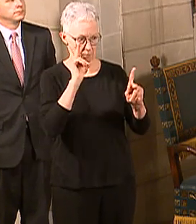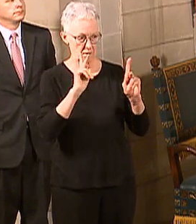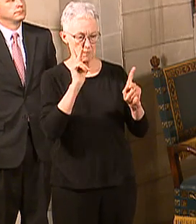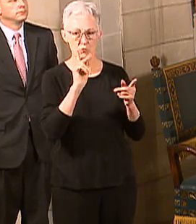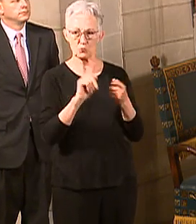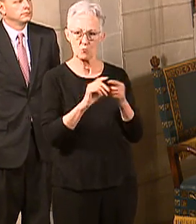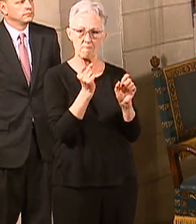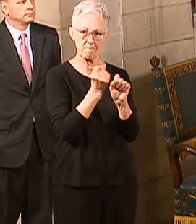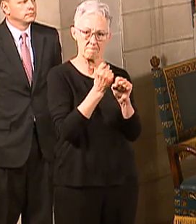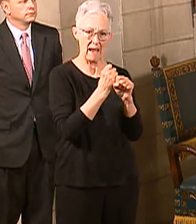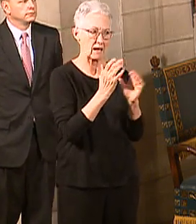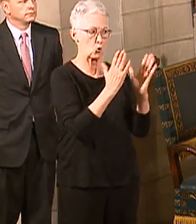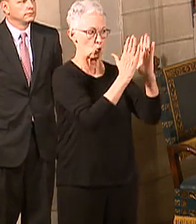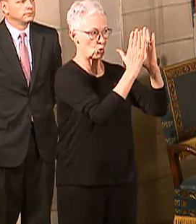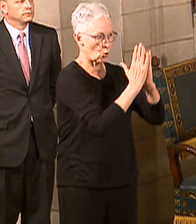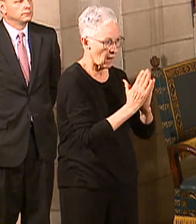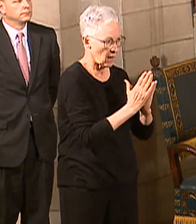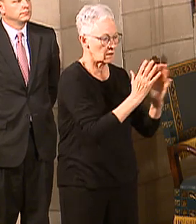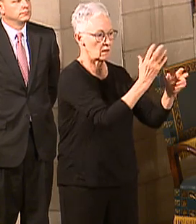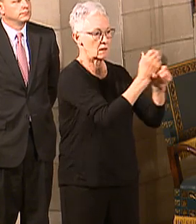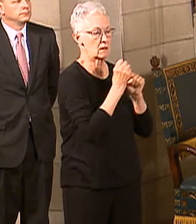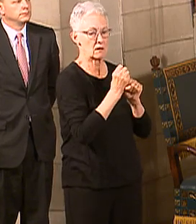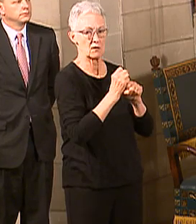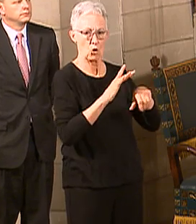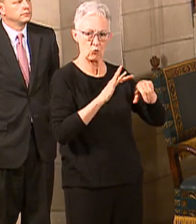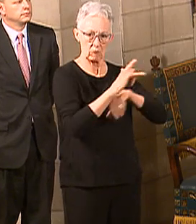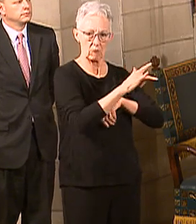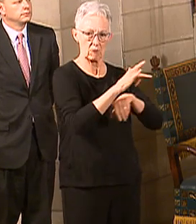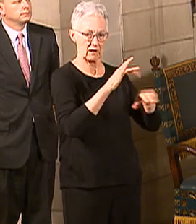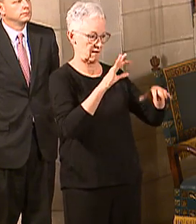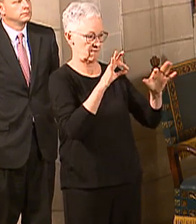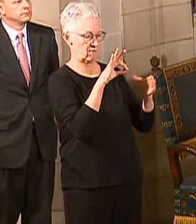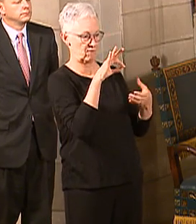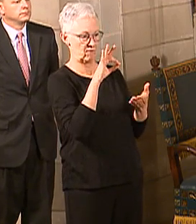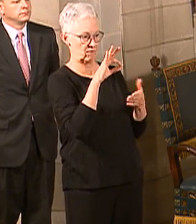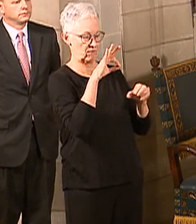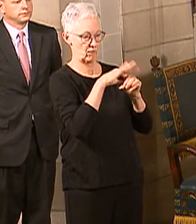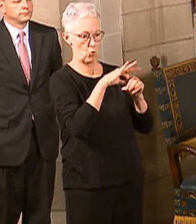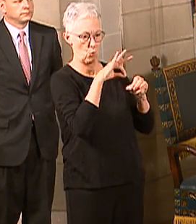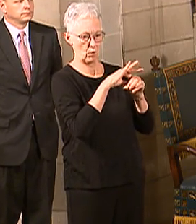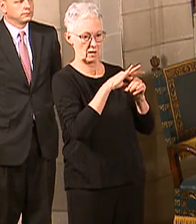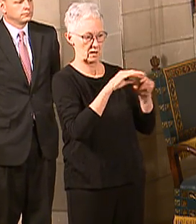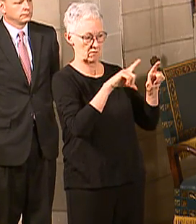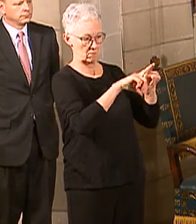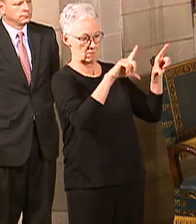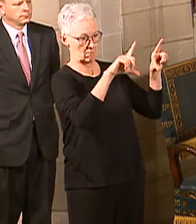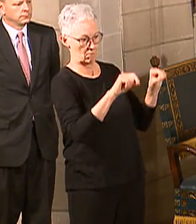request. Those are being mailed out to all of our voters in the state, so we have a plan. We're going to continue to follow that plan.